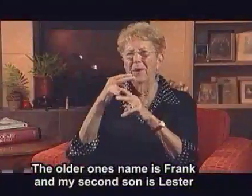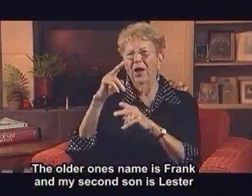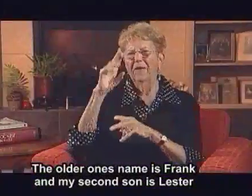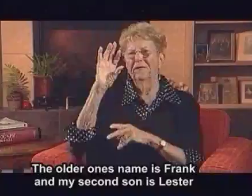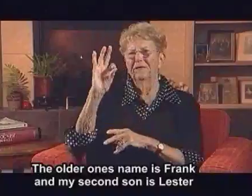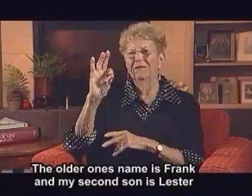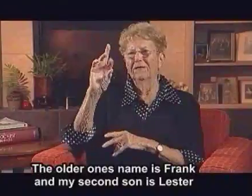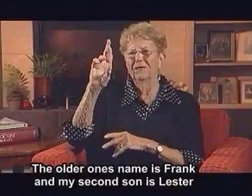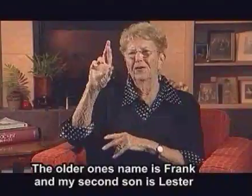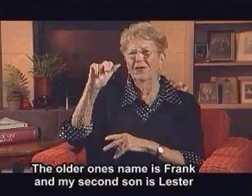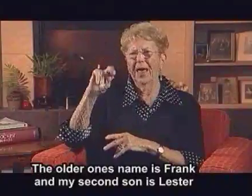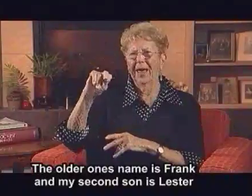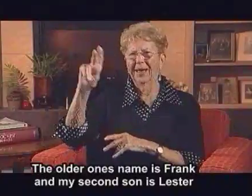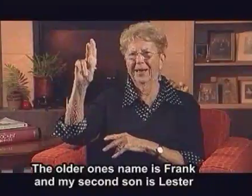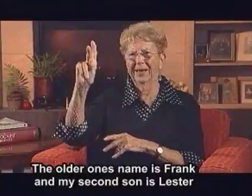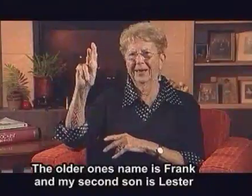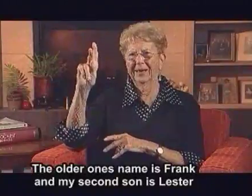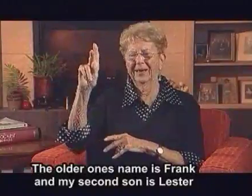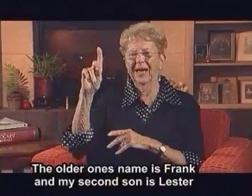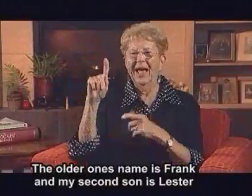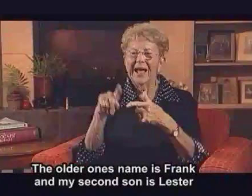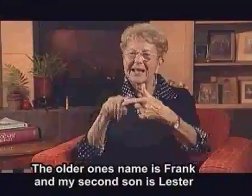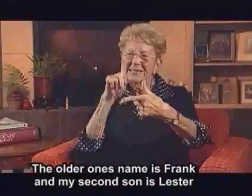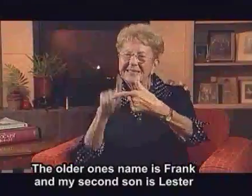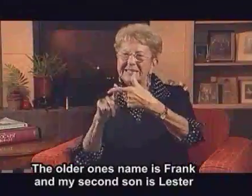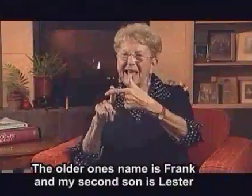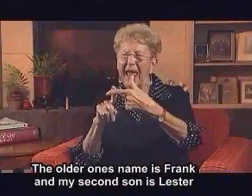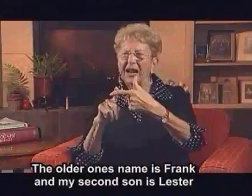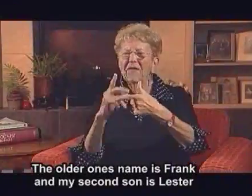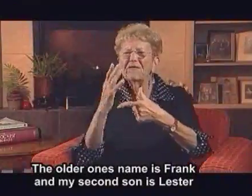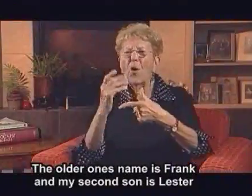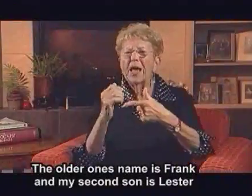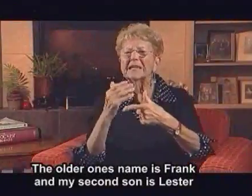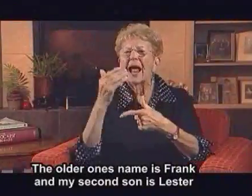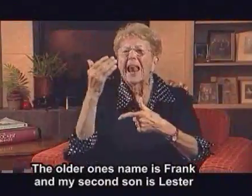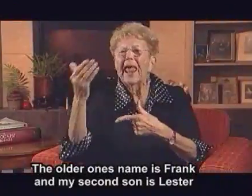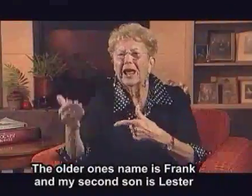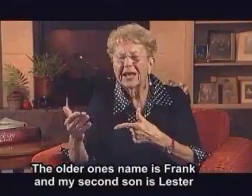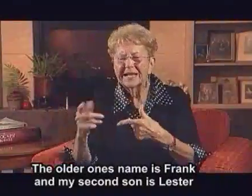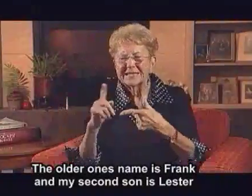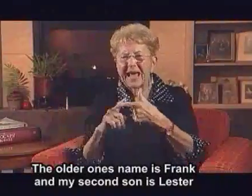The older one's name is Frank, and my second son